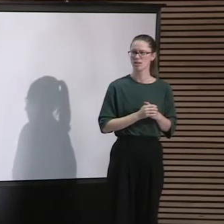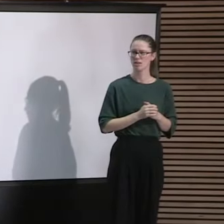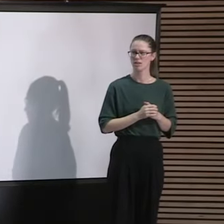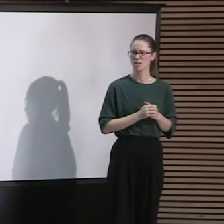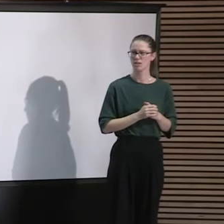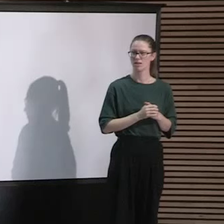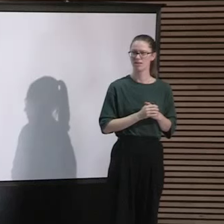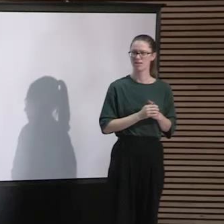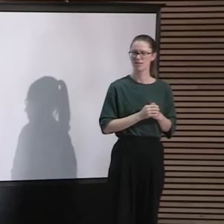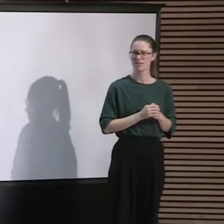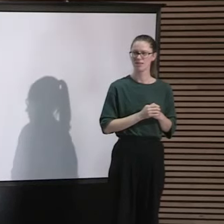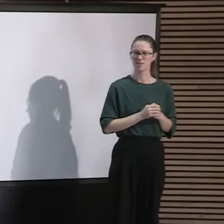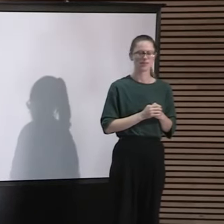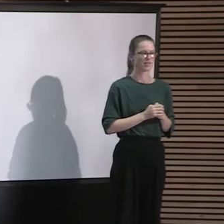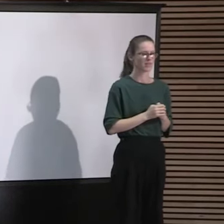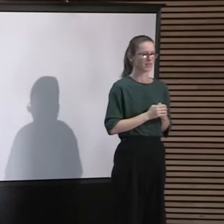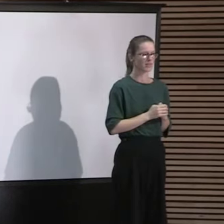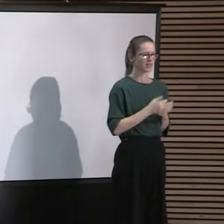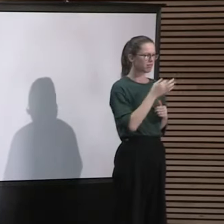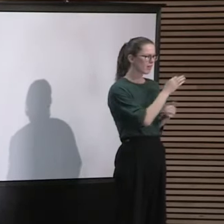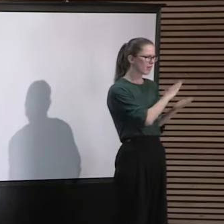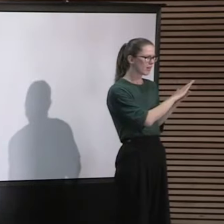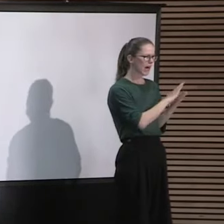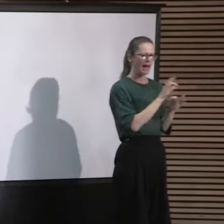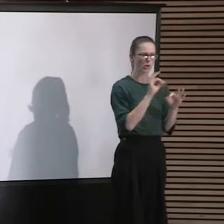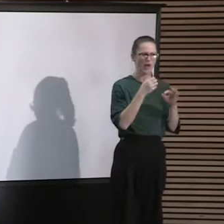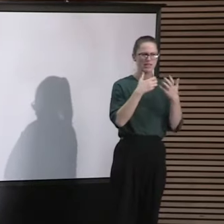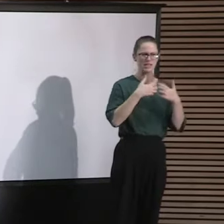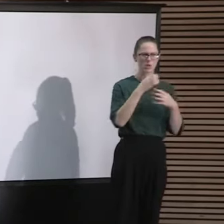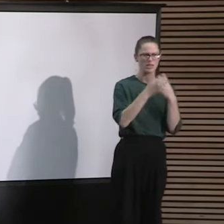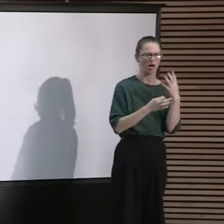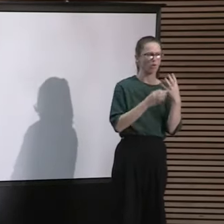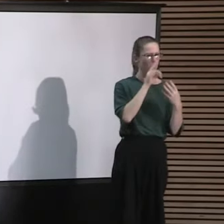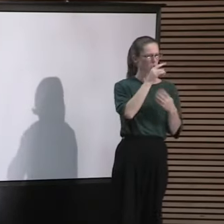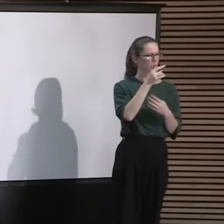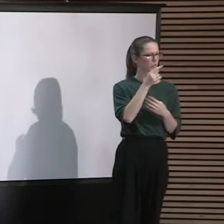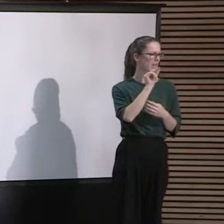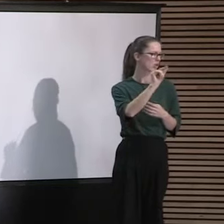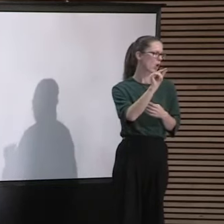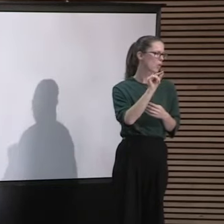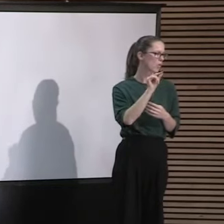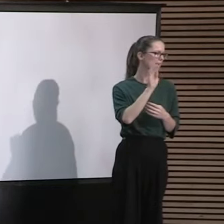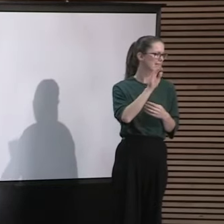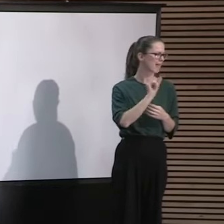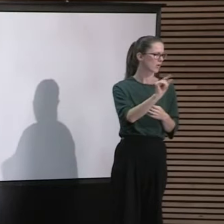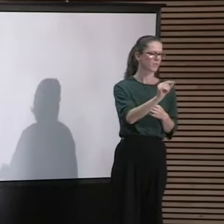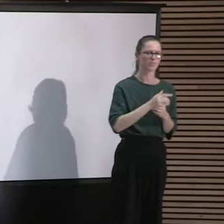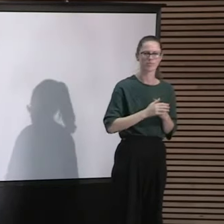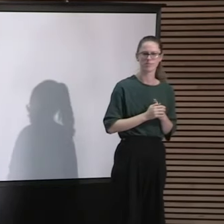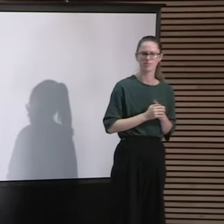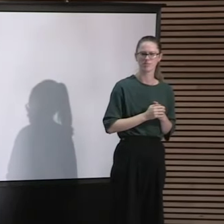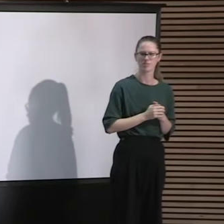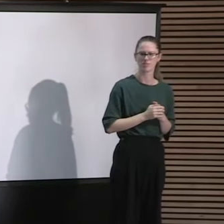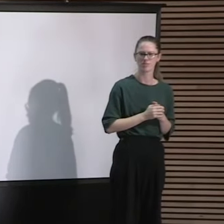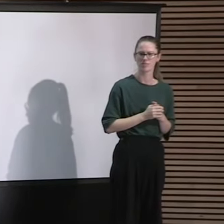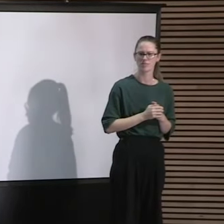the Director General to answer that. I don't have the technical detail Yeah. on that, but we can come back to you on that. We will. Could you just further detail the Health